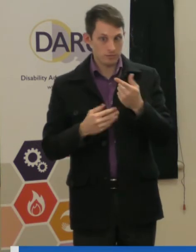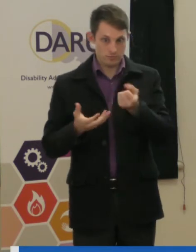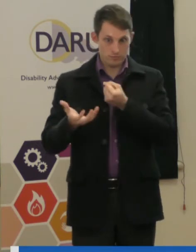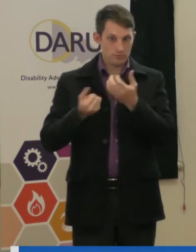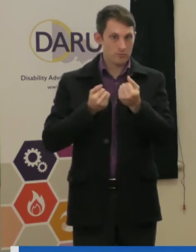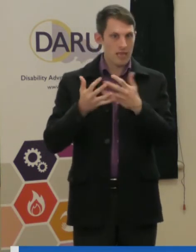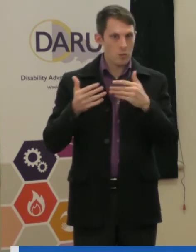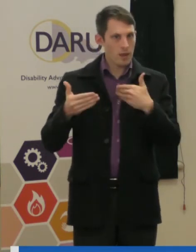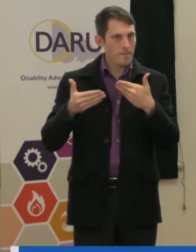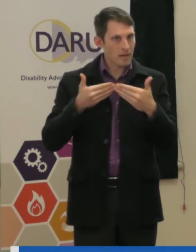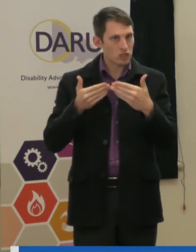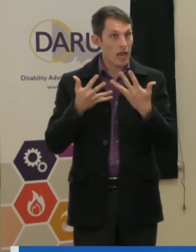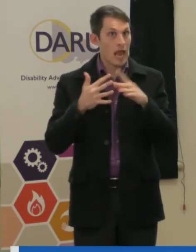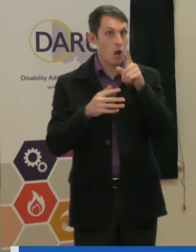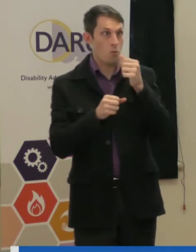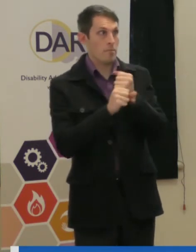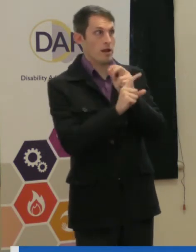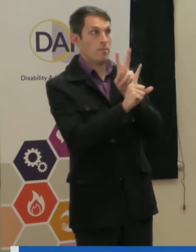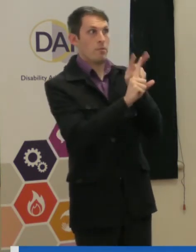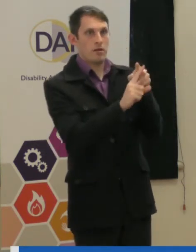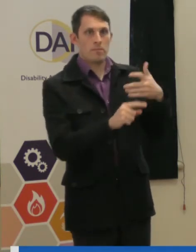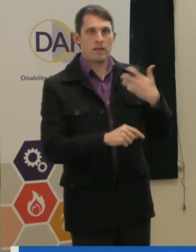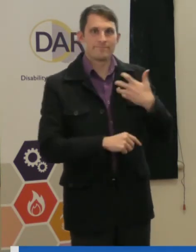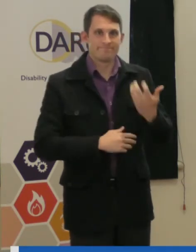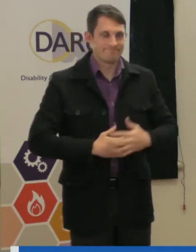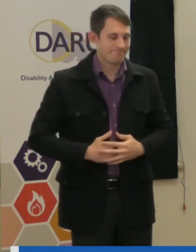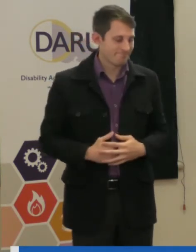can be lodged and those types of issues.